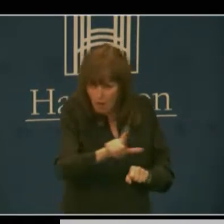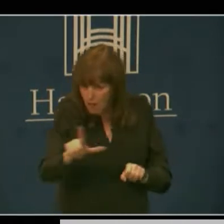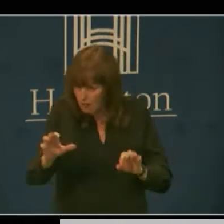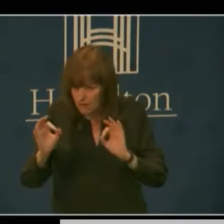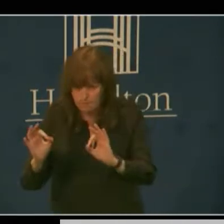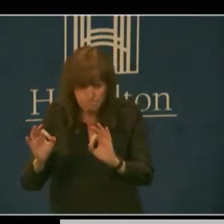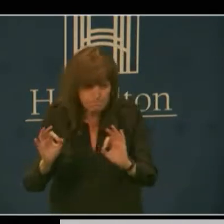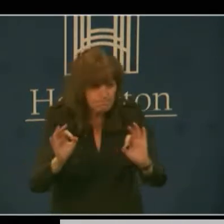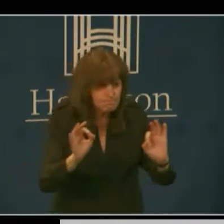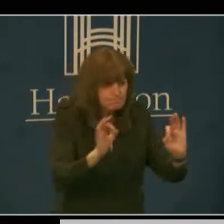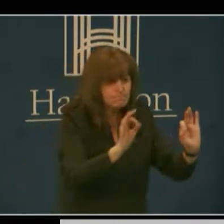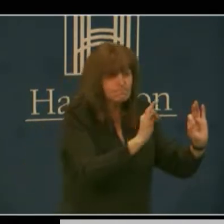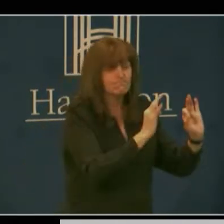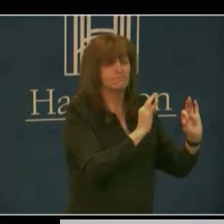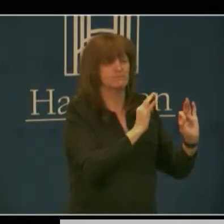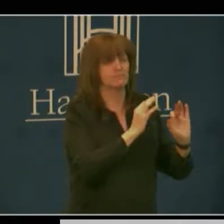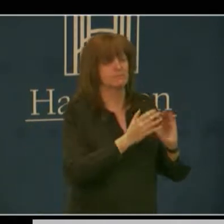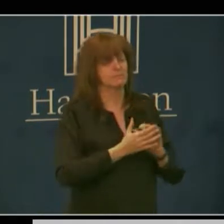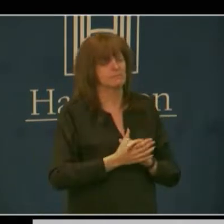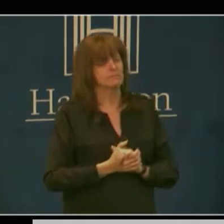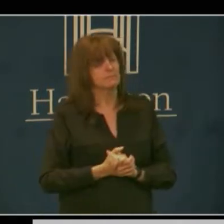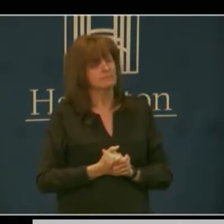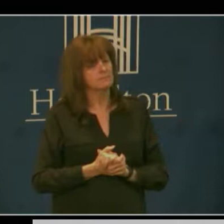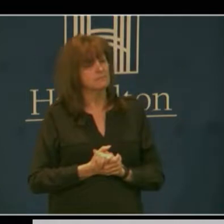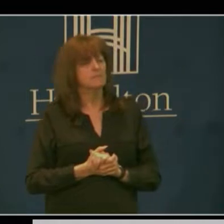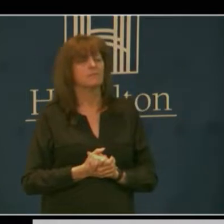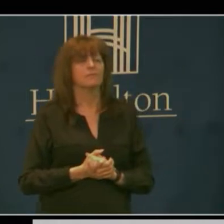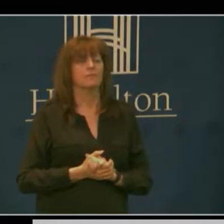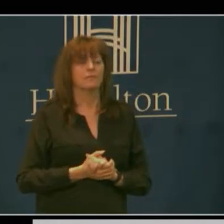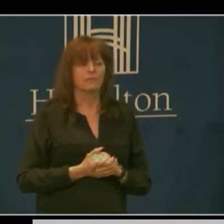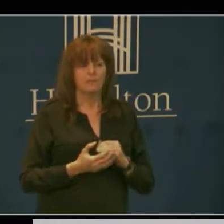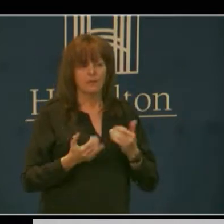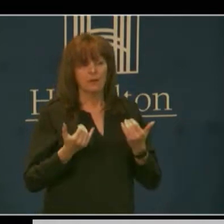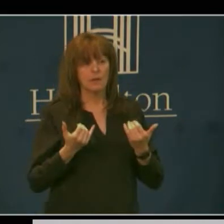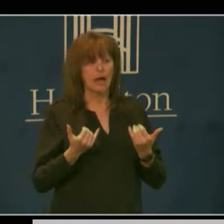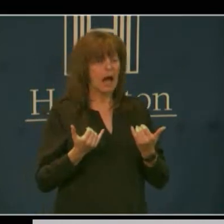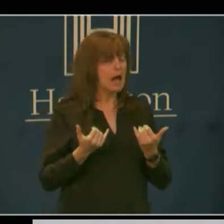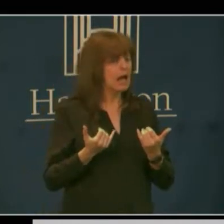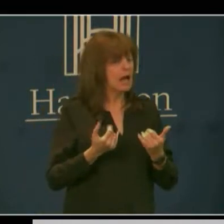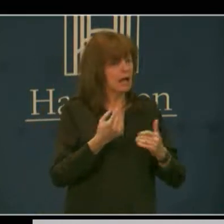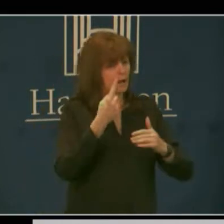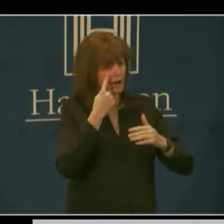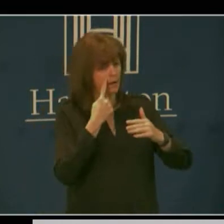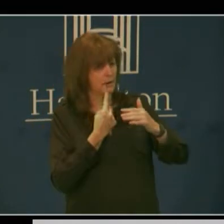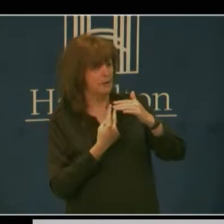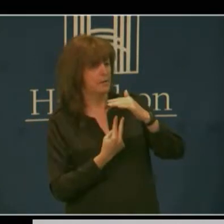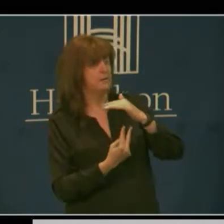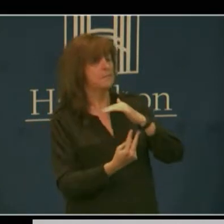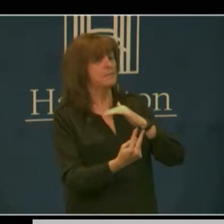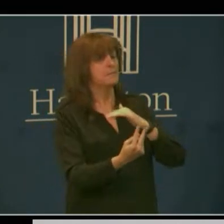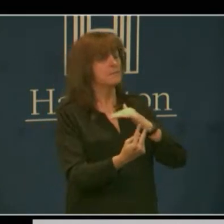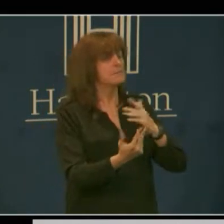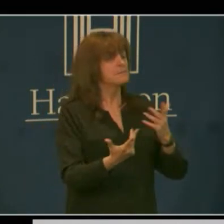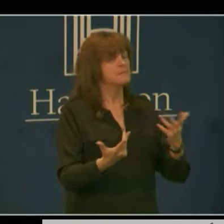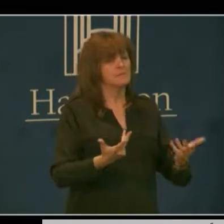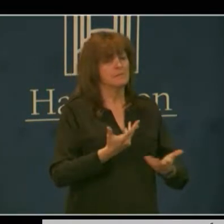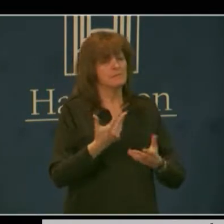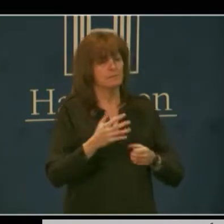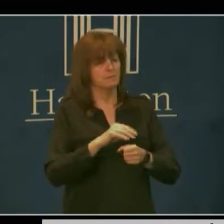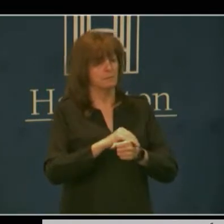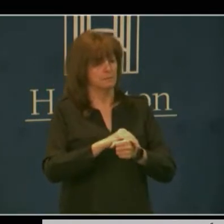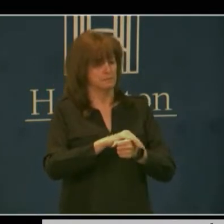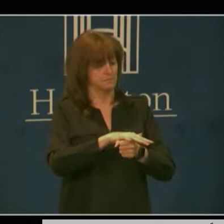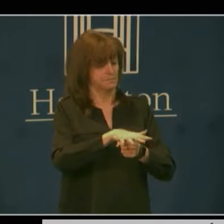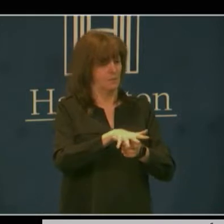of anticipating that there could be the COVID-19 transfer within the shelter system, we've done a couple of